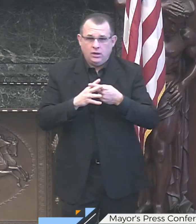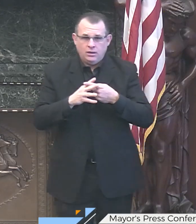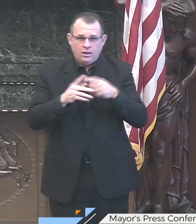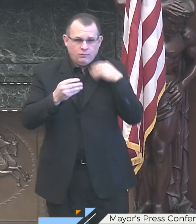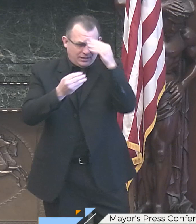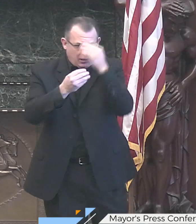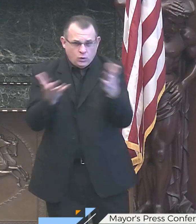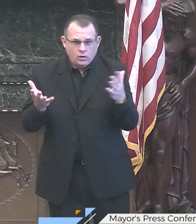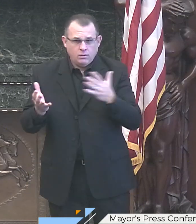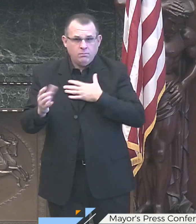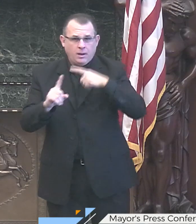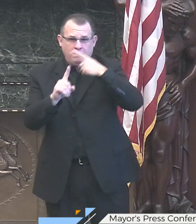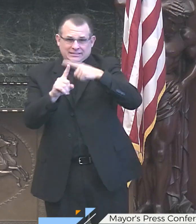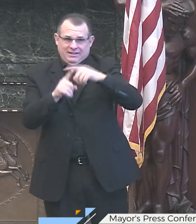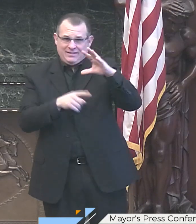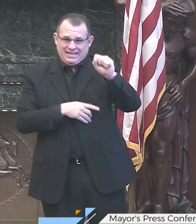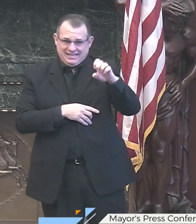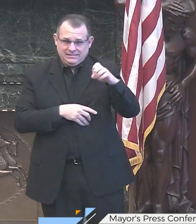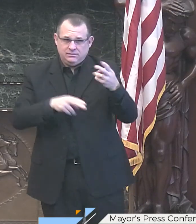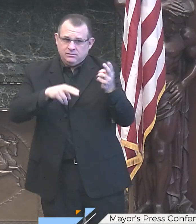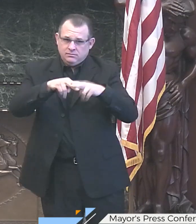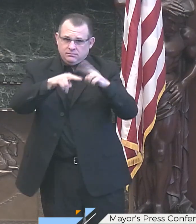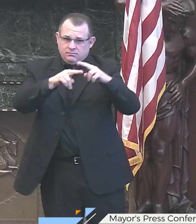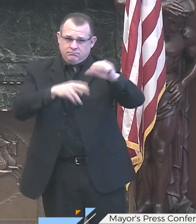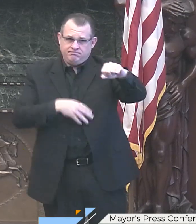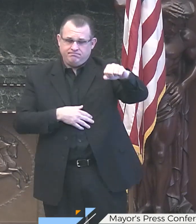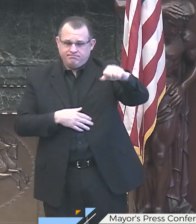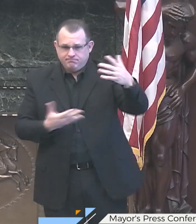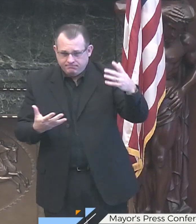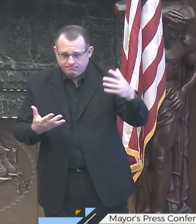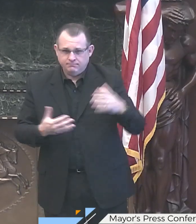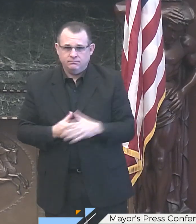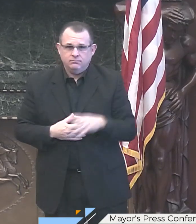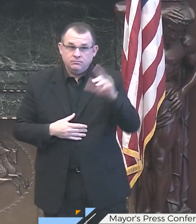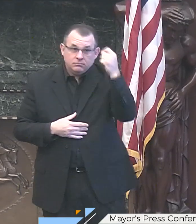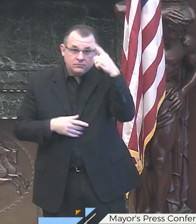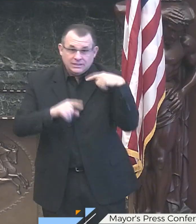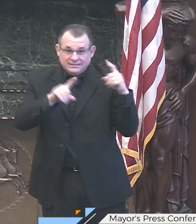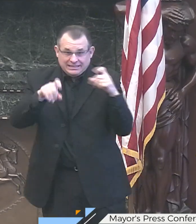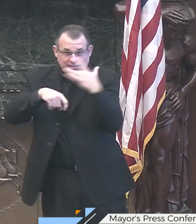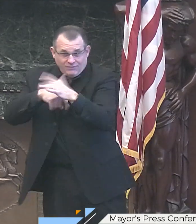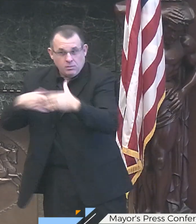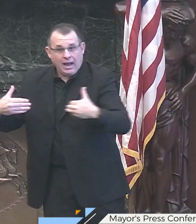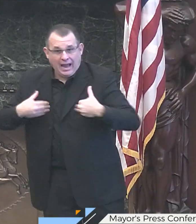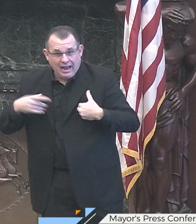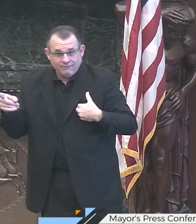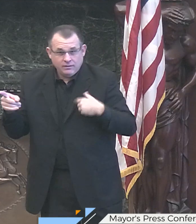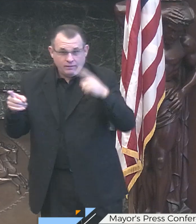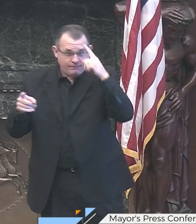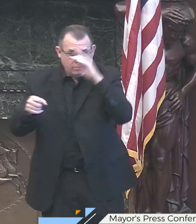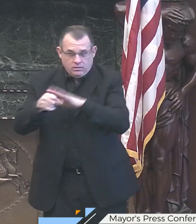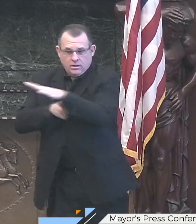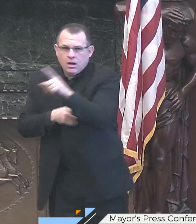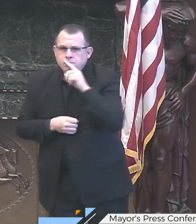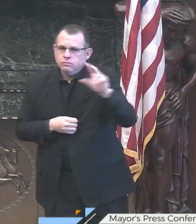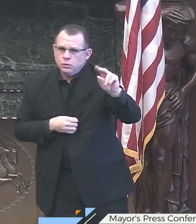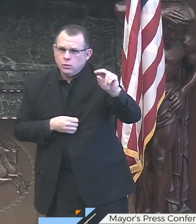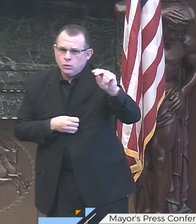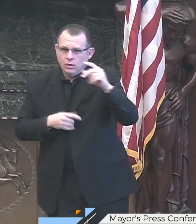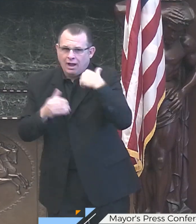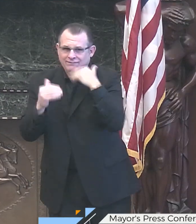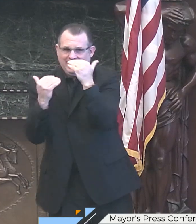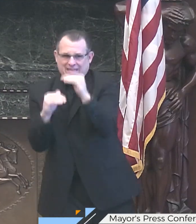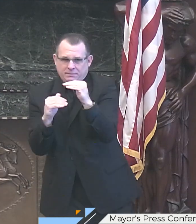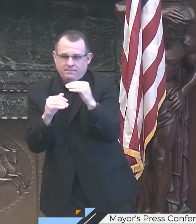cases of the coronavirus infection. The testing is available, but on a somewhat limited basis, and that our healthcare system is open